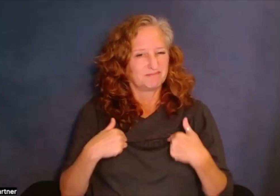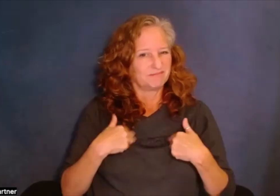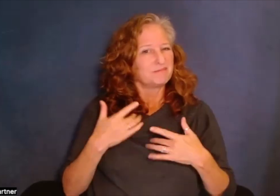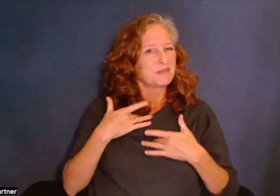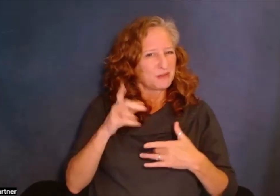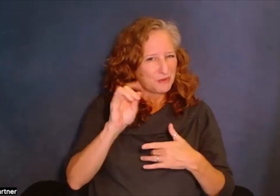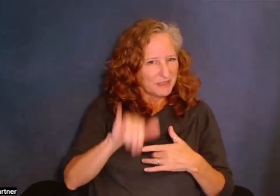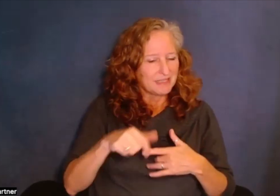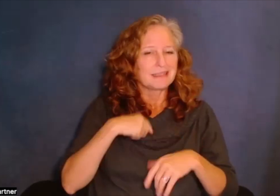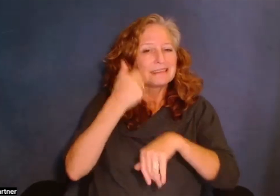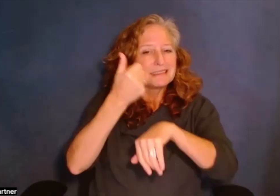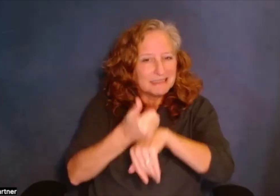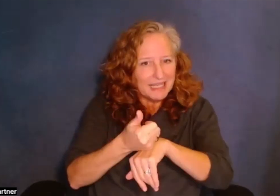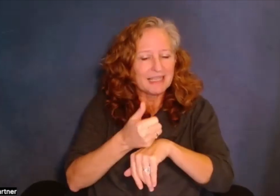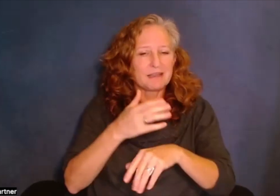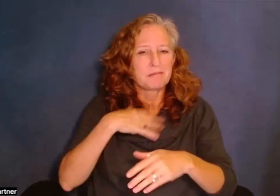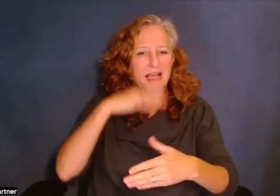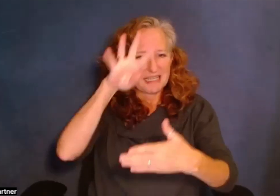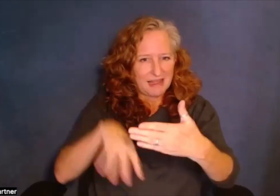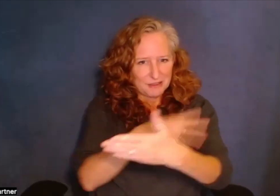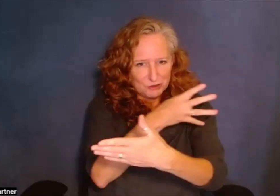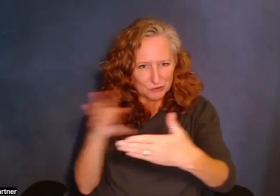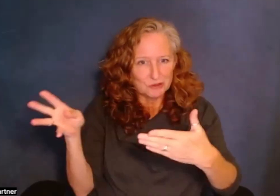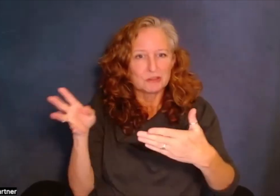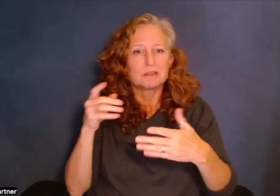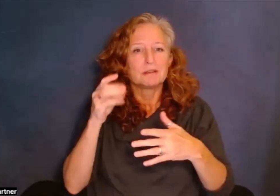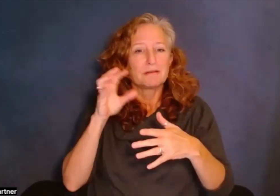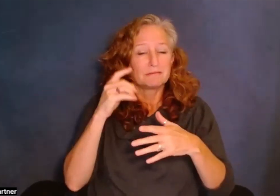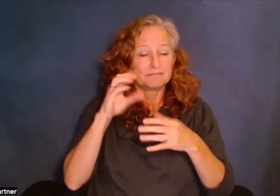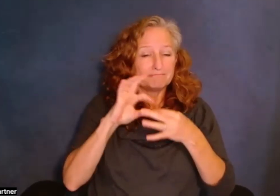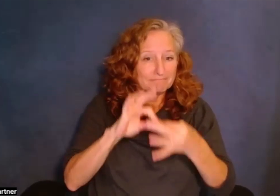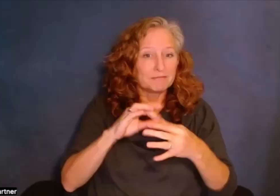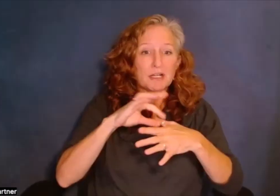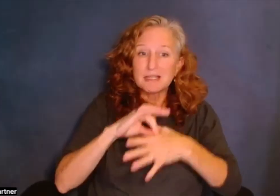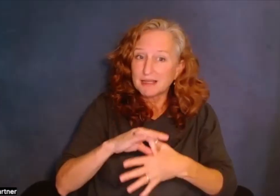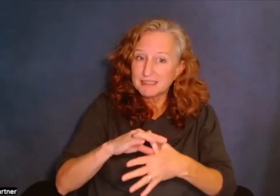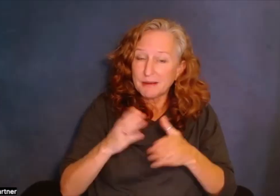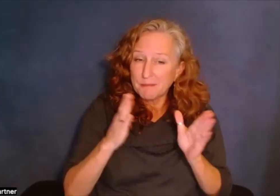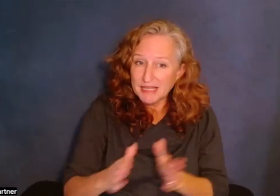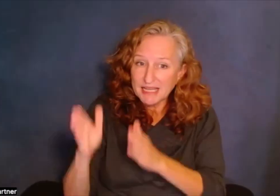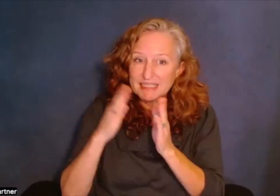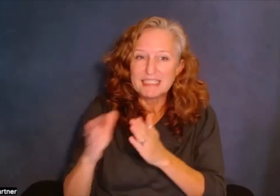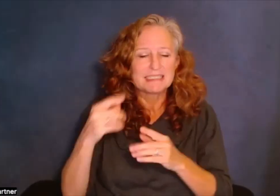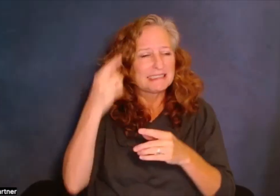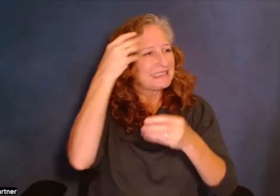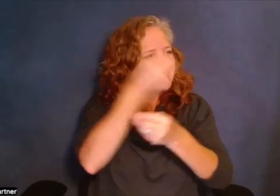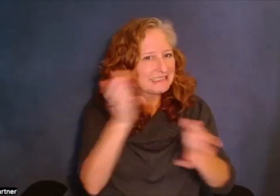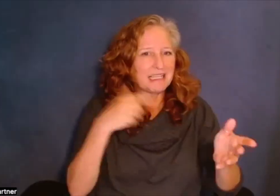have. Know your audience and speak to them, not at